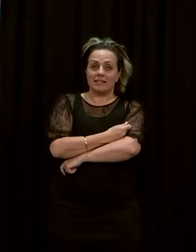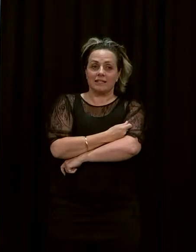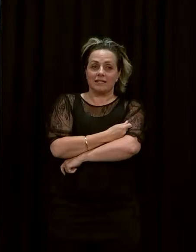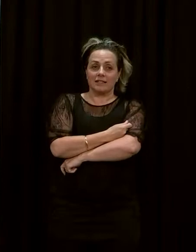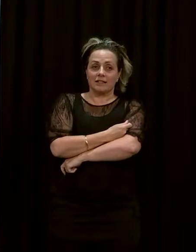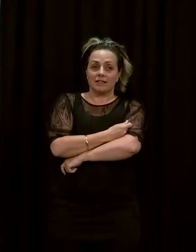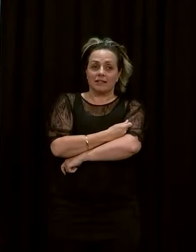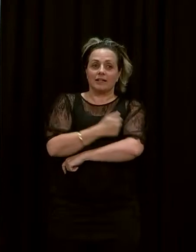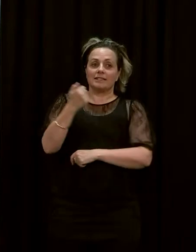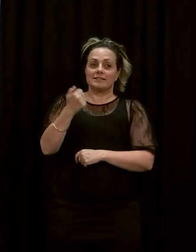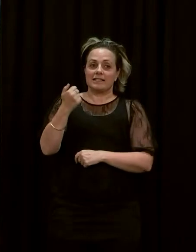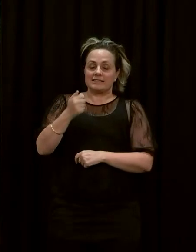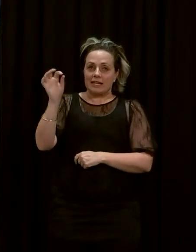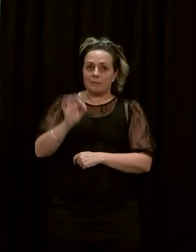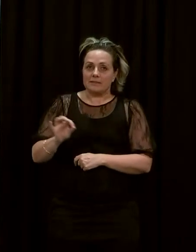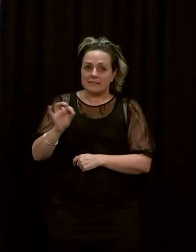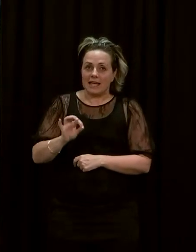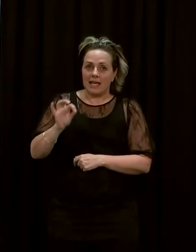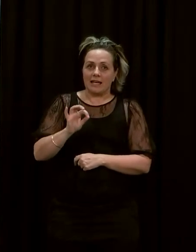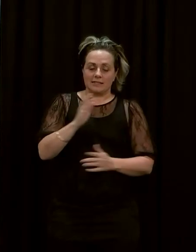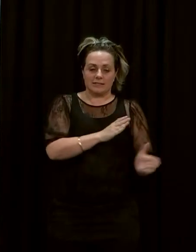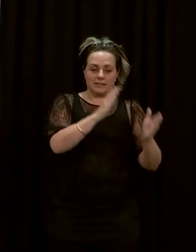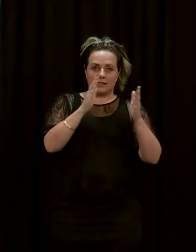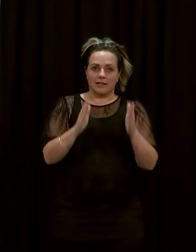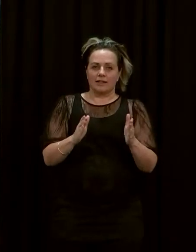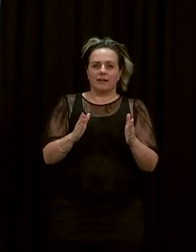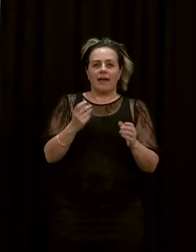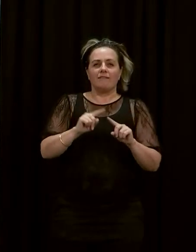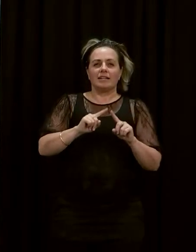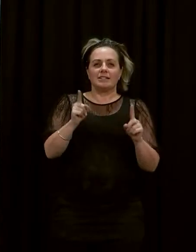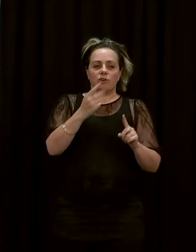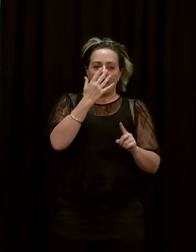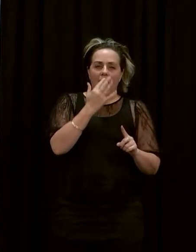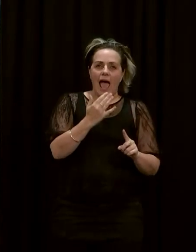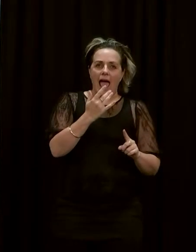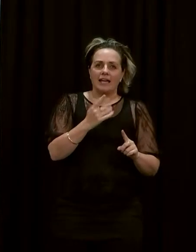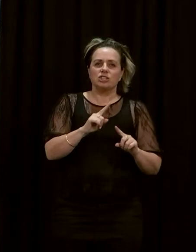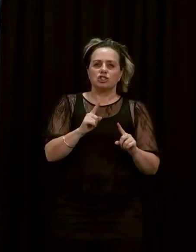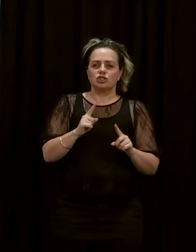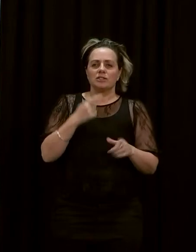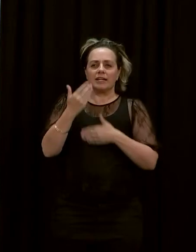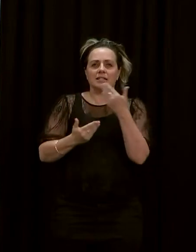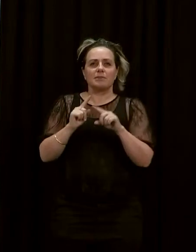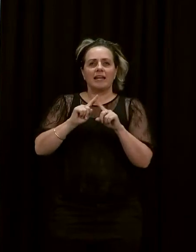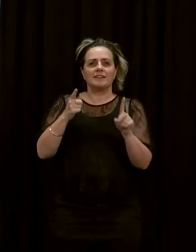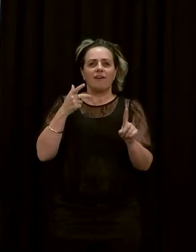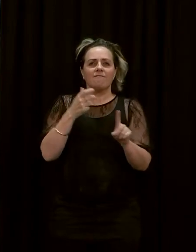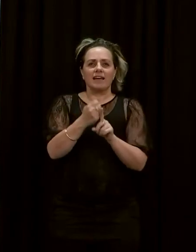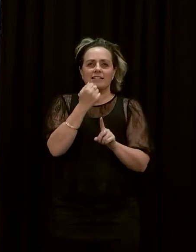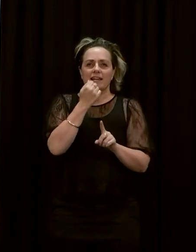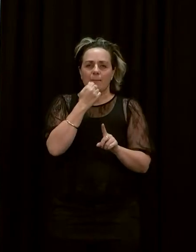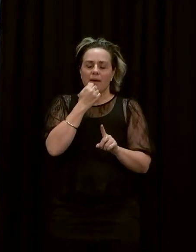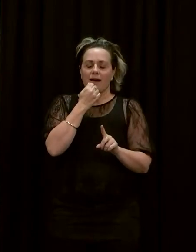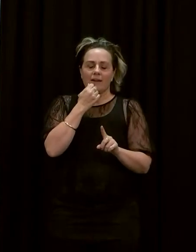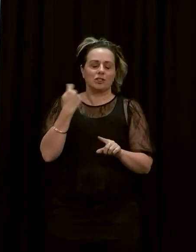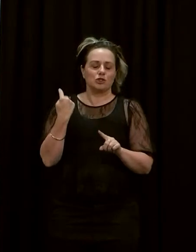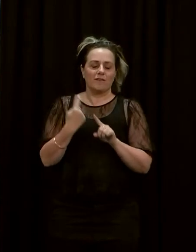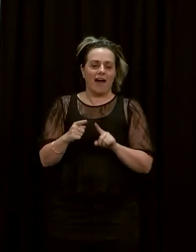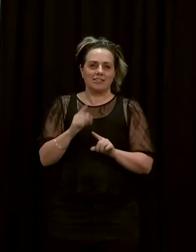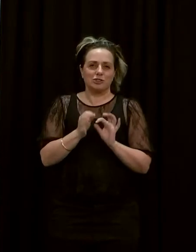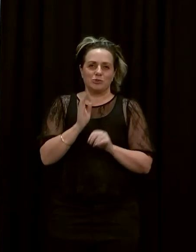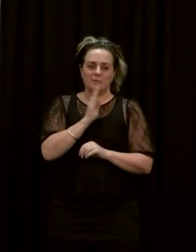to 34, 58, 35 to 49, 70, 50 to 64, 86, and 65 and over is